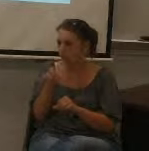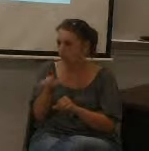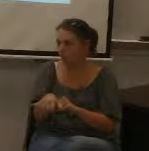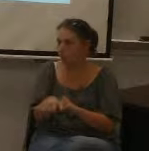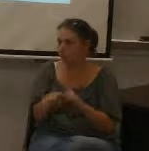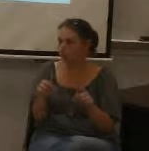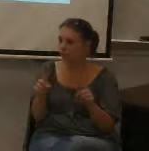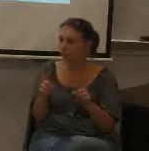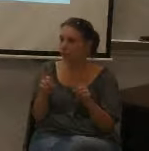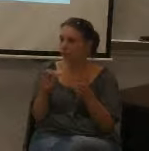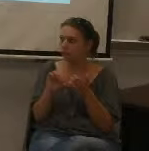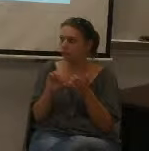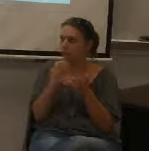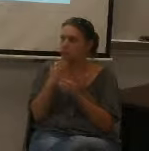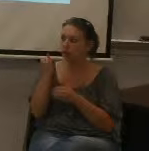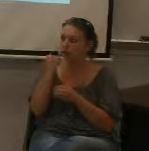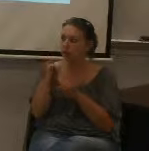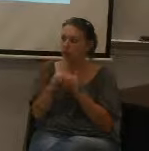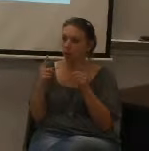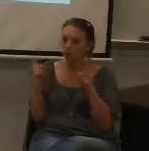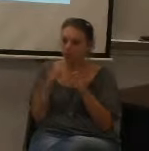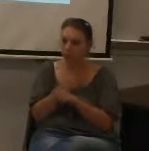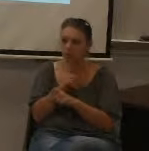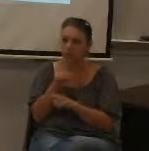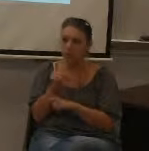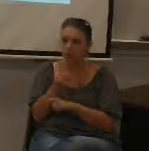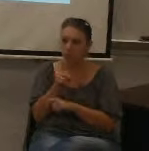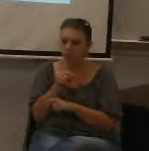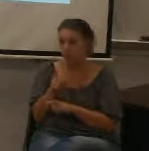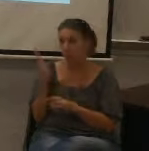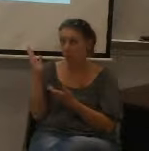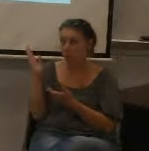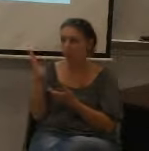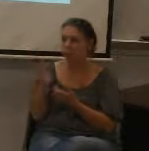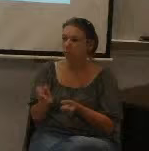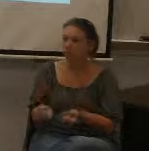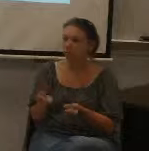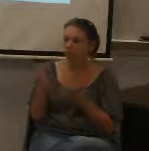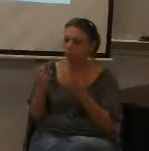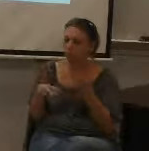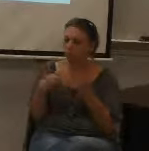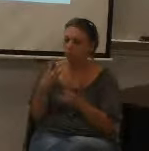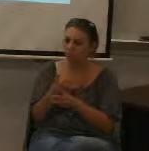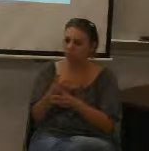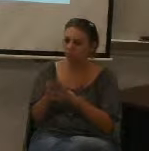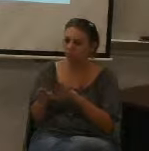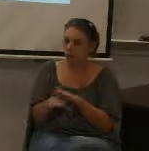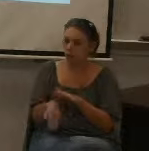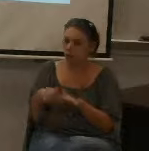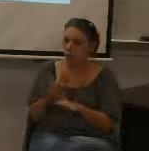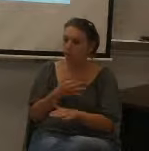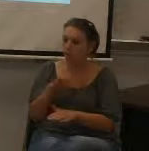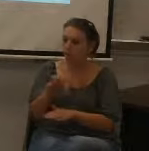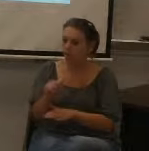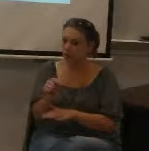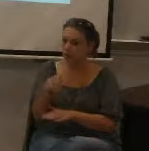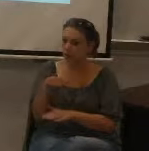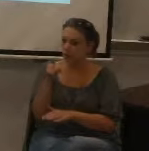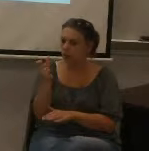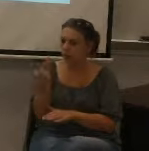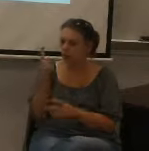all this is, and how much of the world that's under our feet that we don't necessarily know what's going on down there.